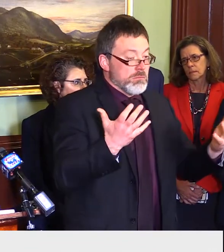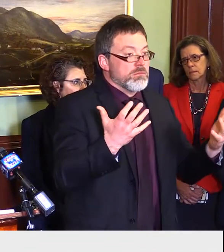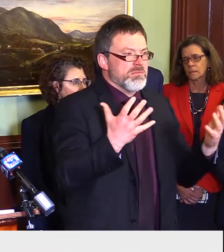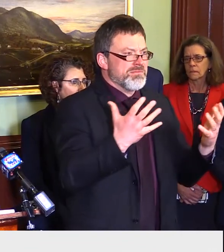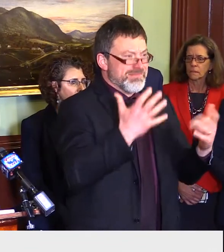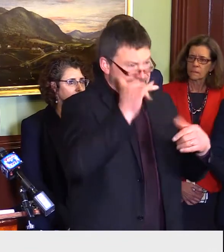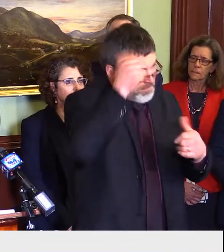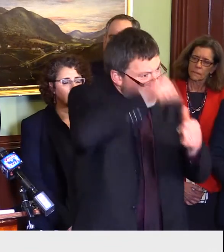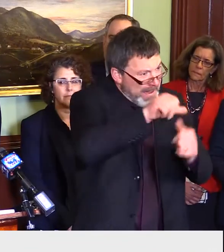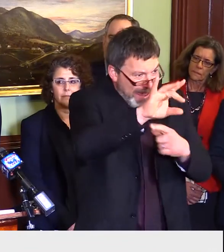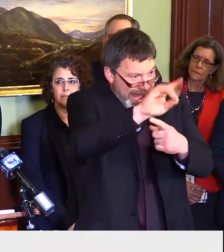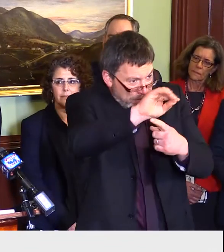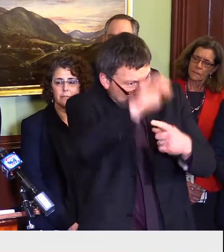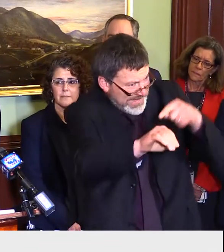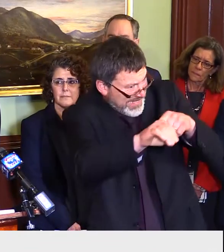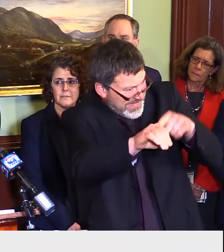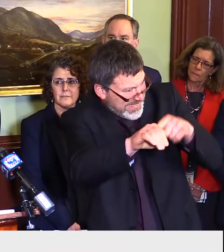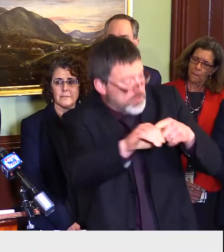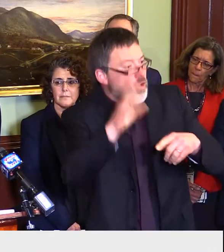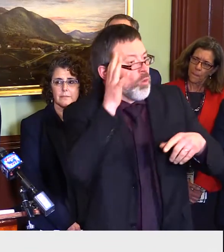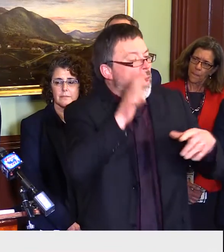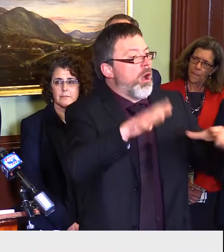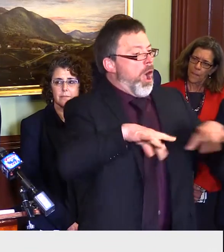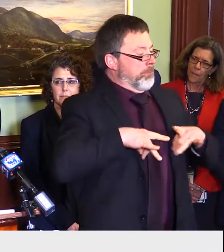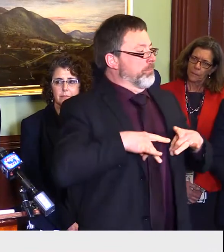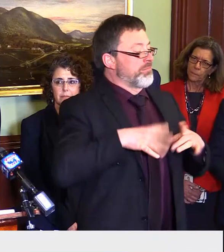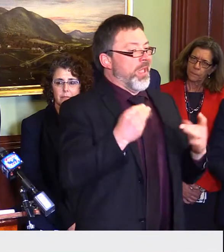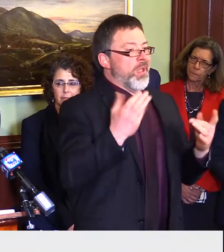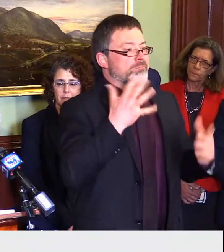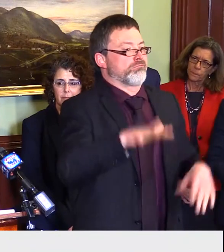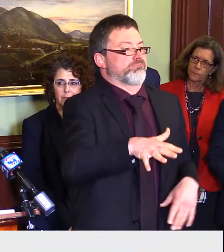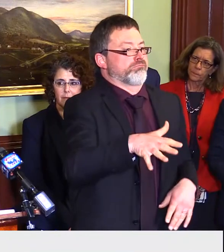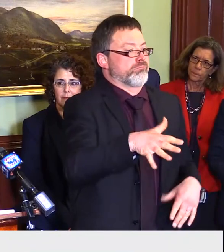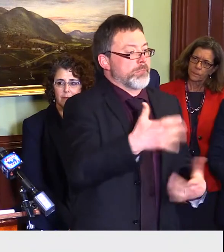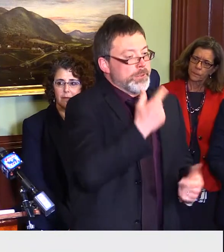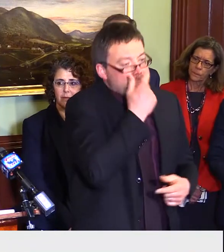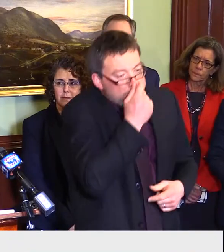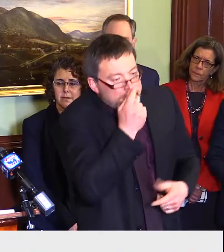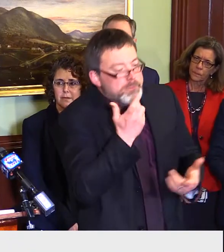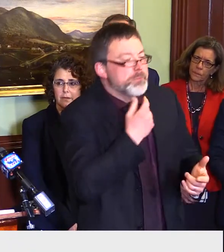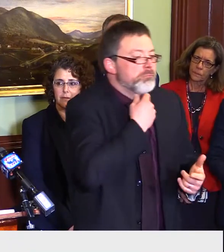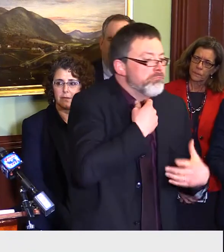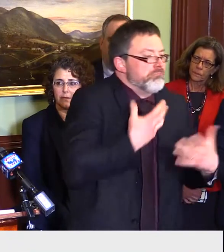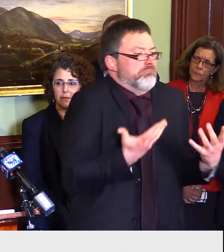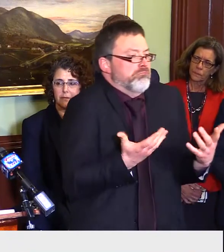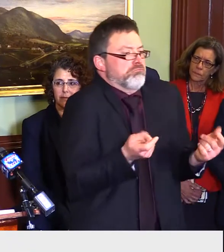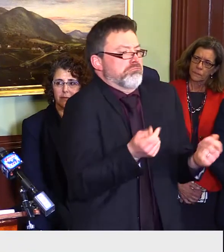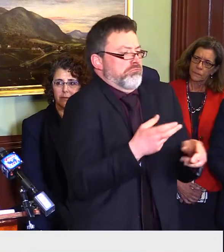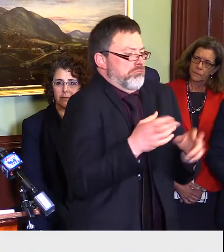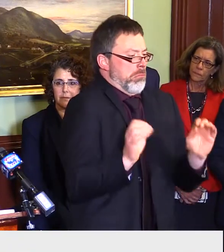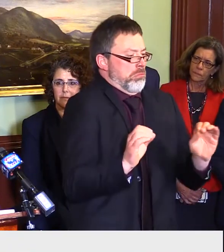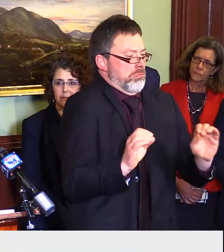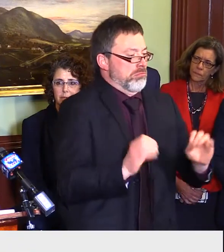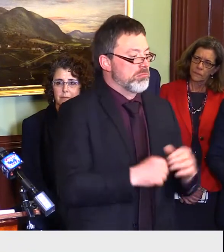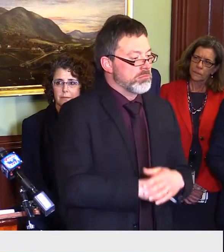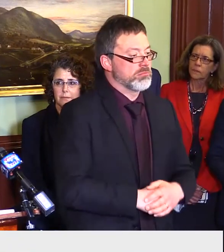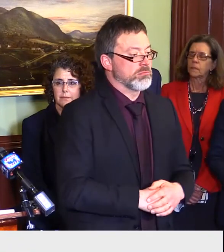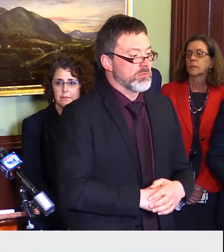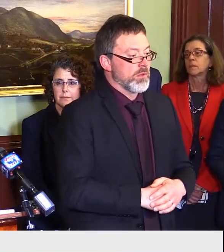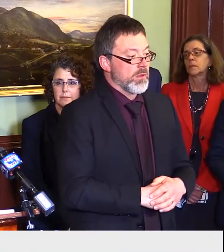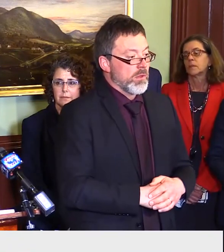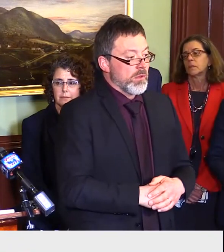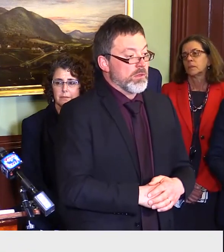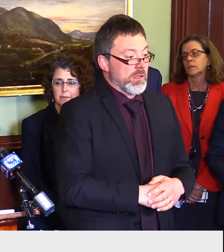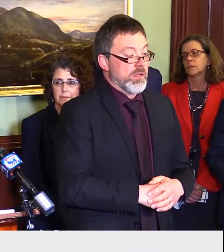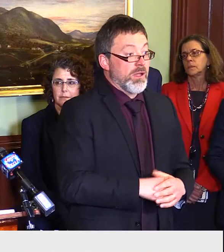This is the lesson from other countries like China and Italy, where efforts to slow the spread were not